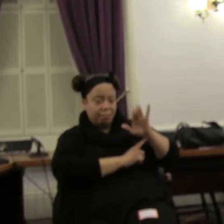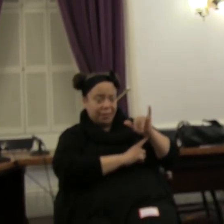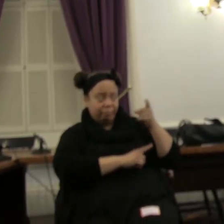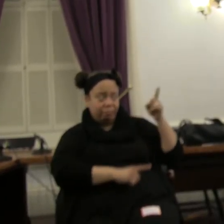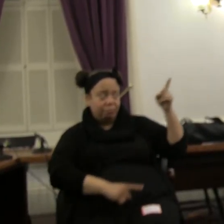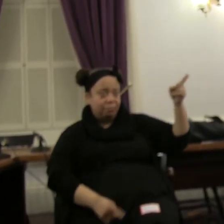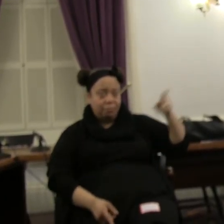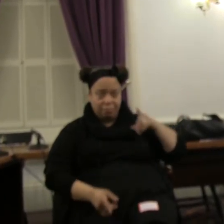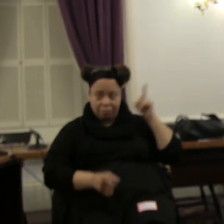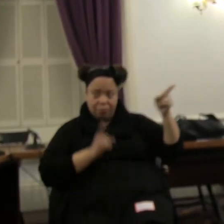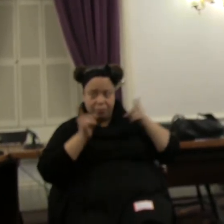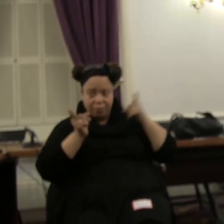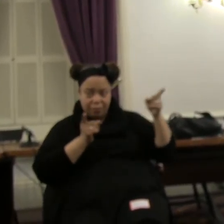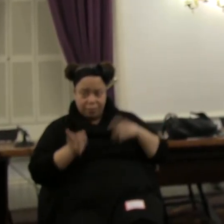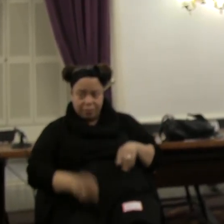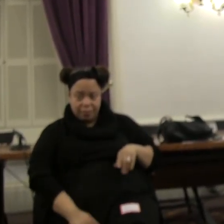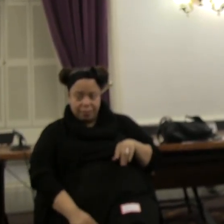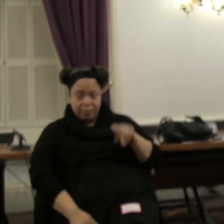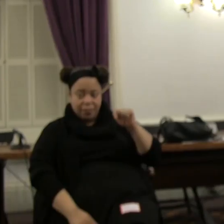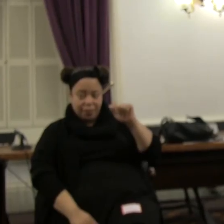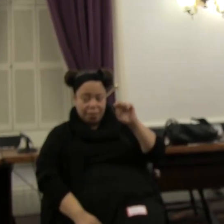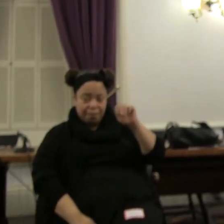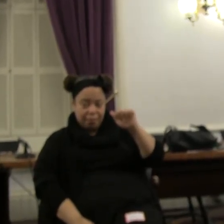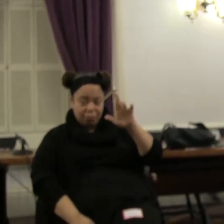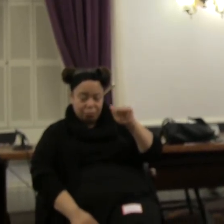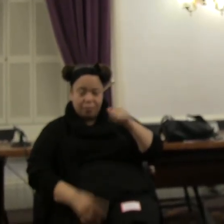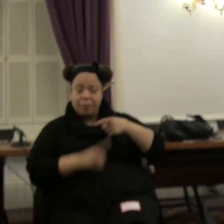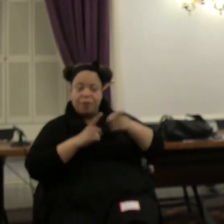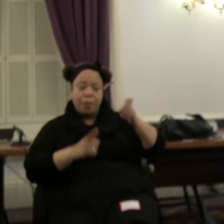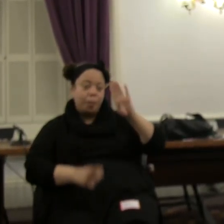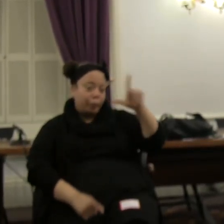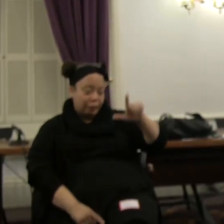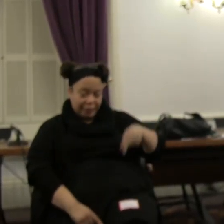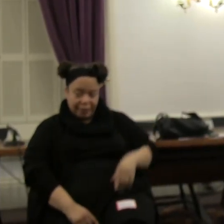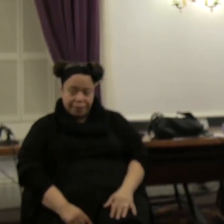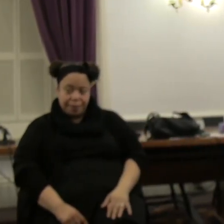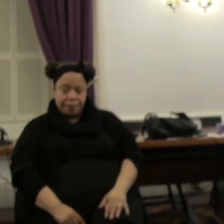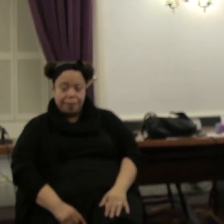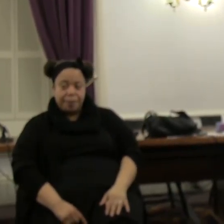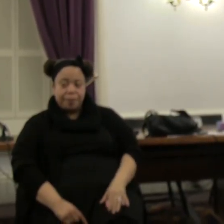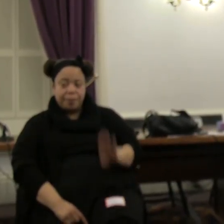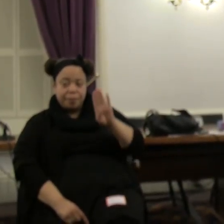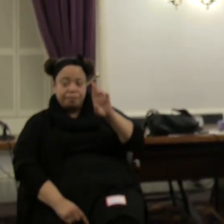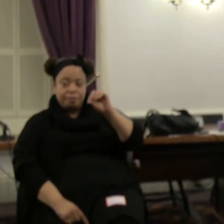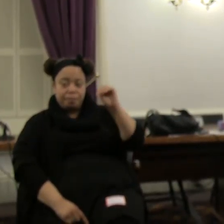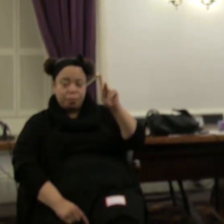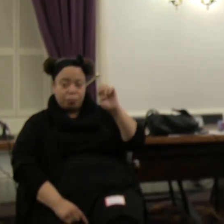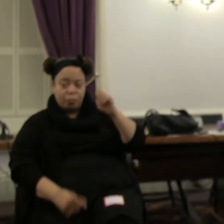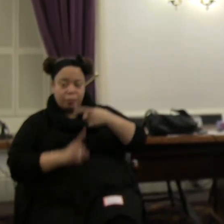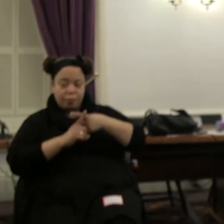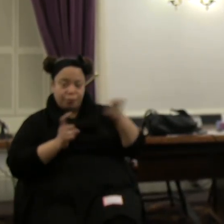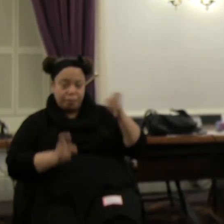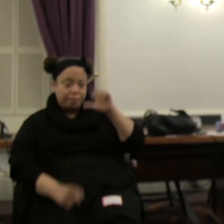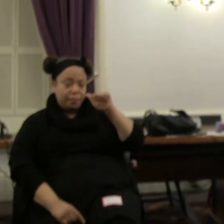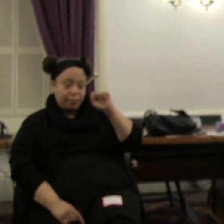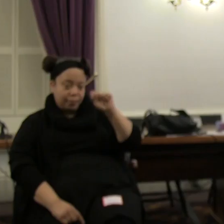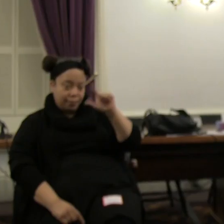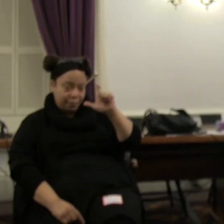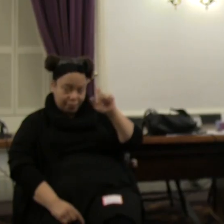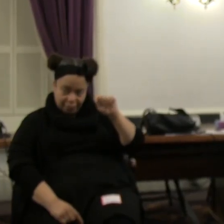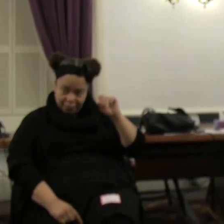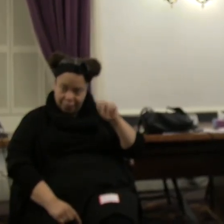My name is Kate Taylor and I live in Danby's Pond. Excellent. That took you a while to get up here too.